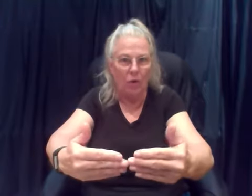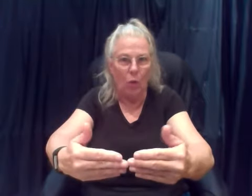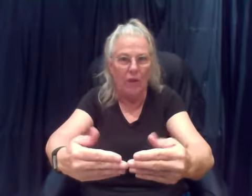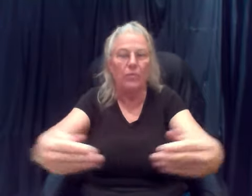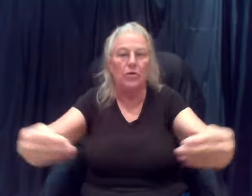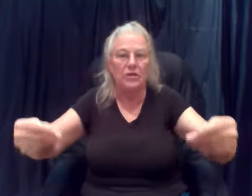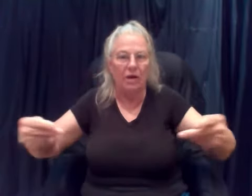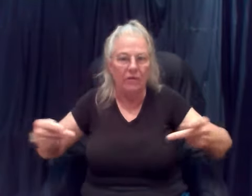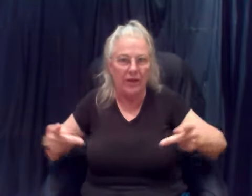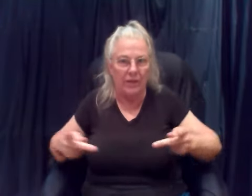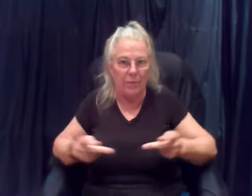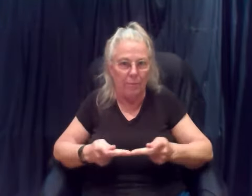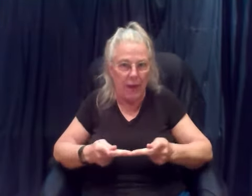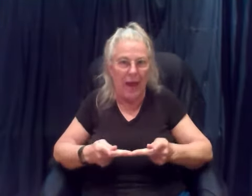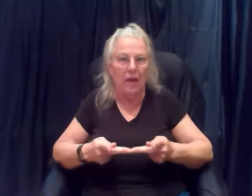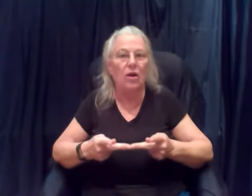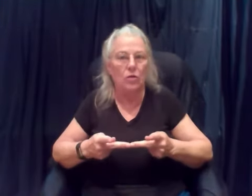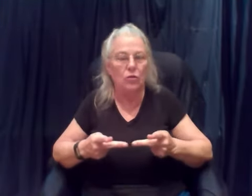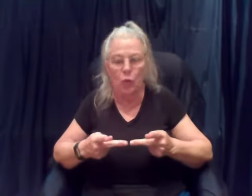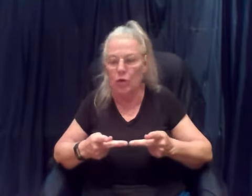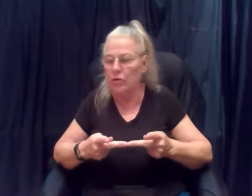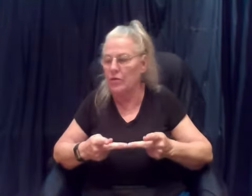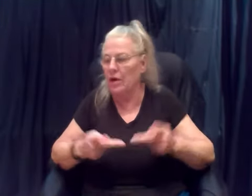from yourself and then back toward yourself.